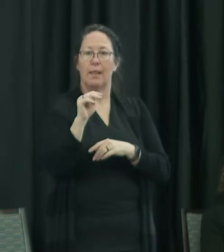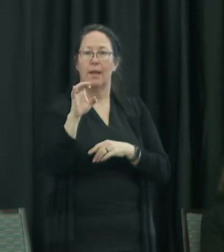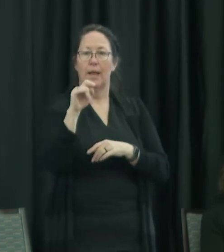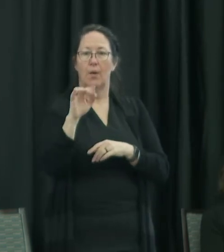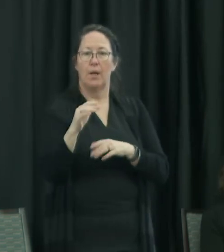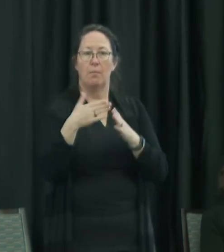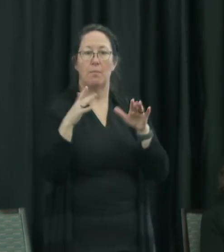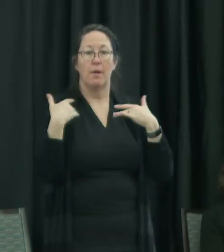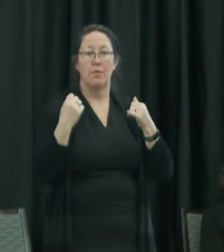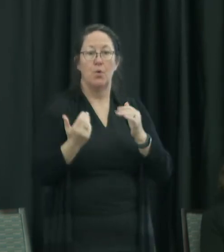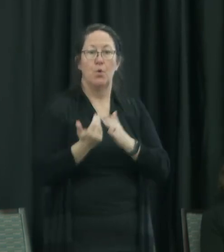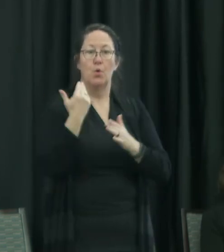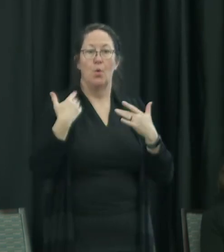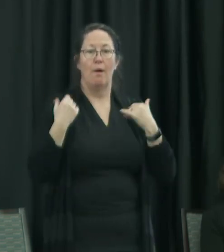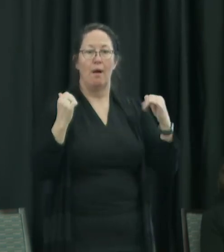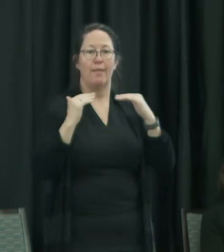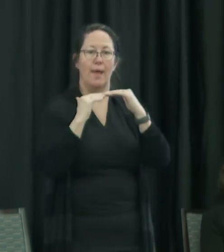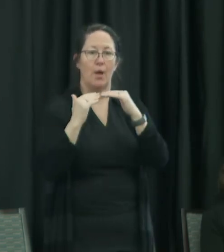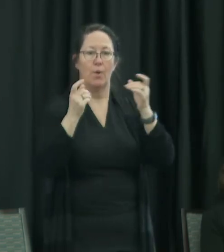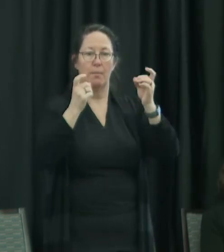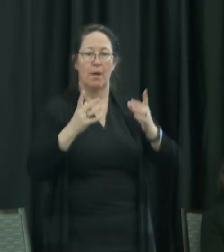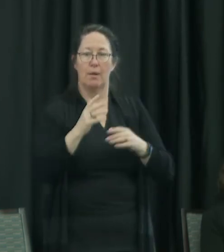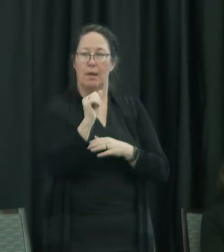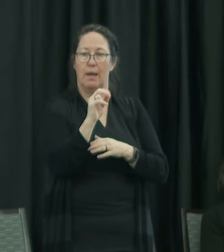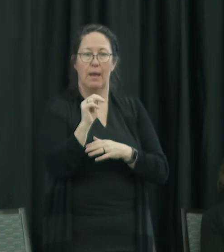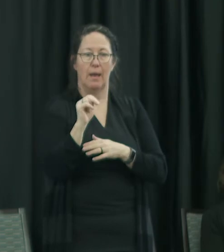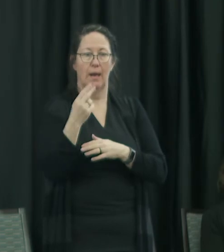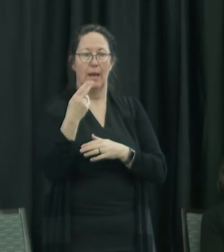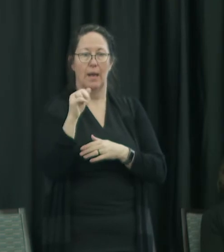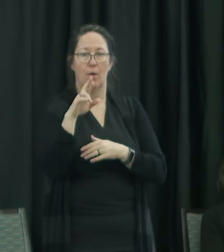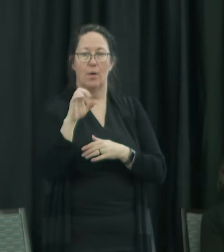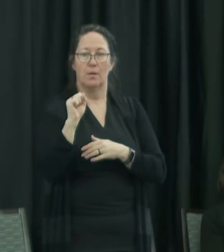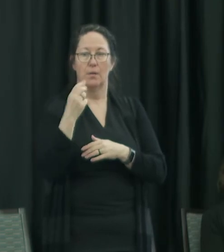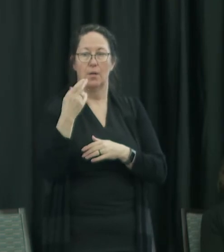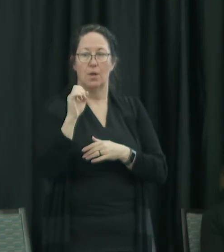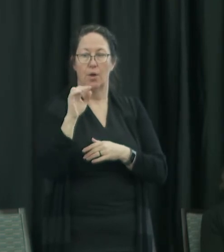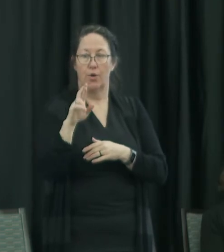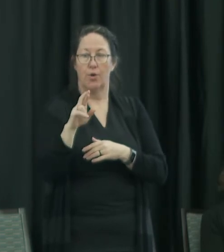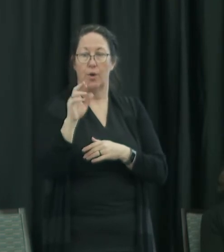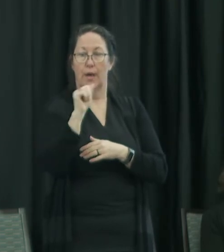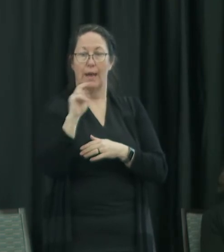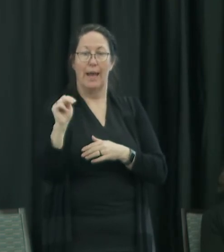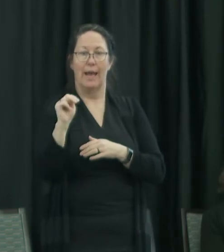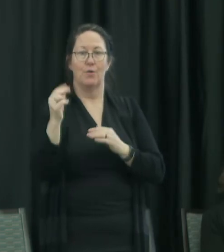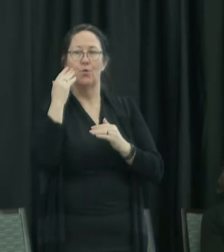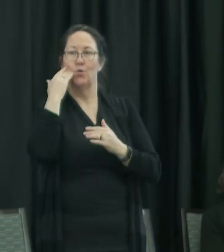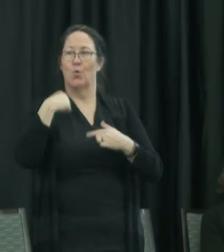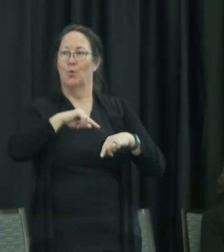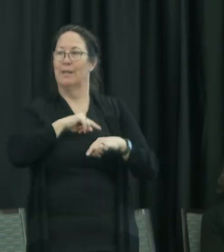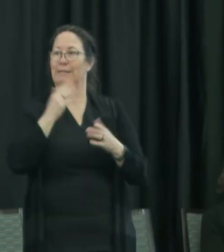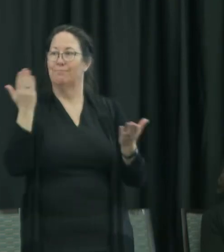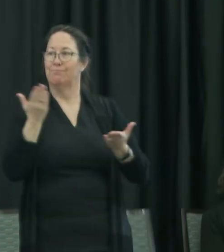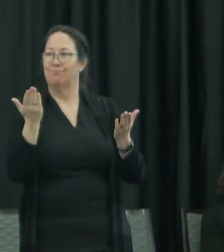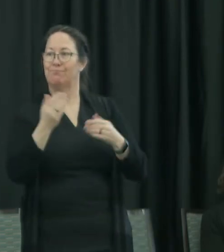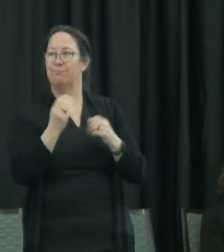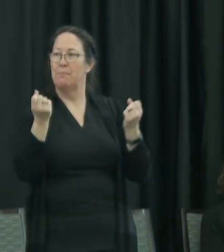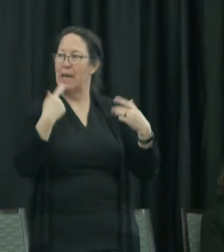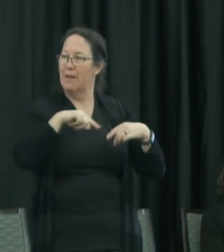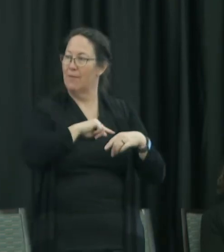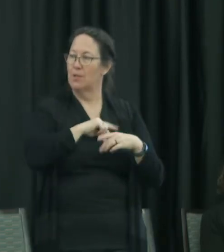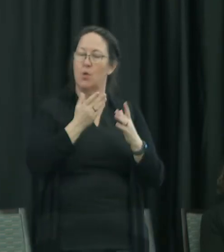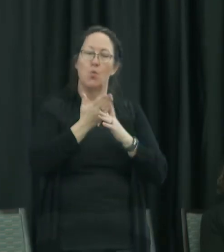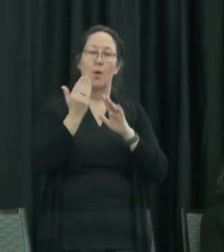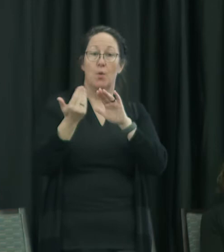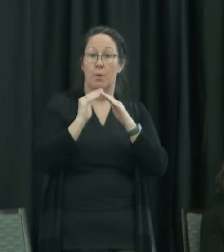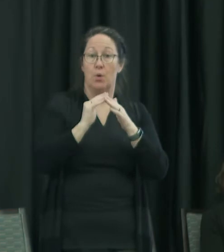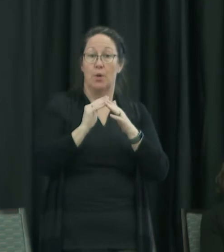Public Health's new Health Equity Manager, Ann Harris Carter. Ann is a friend to many of us here in this room and throughout the